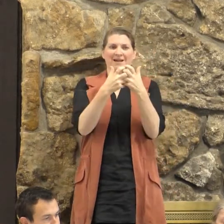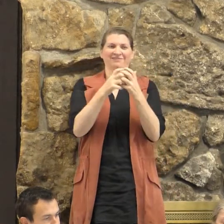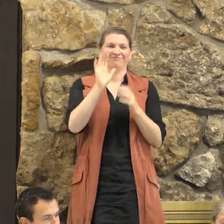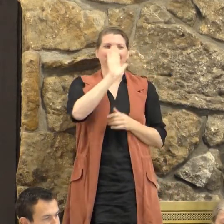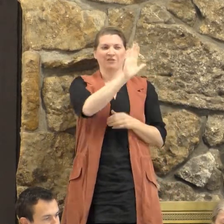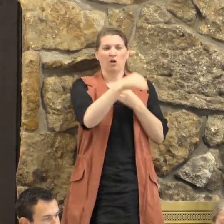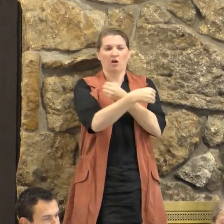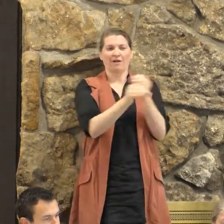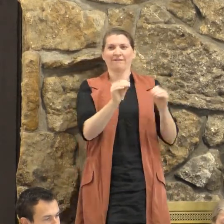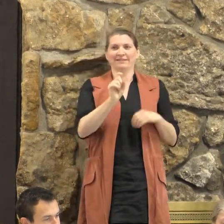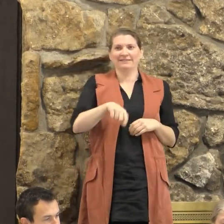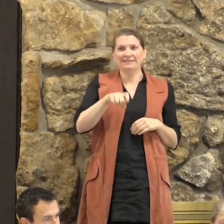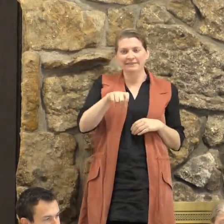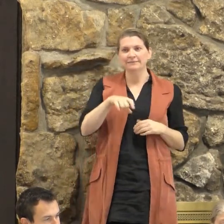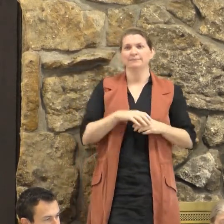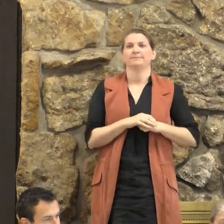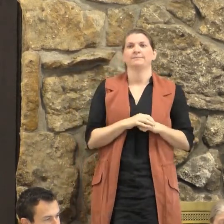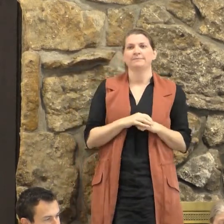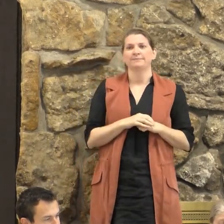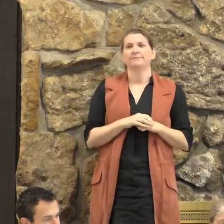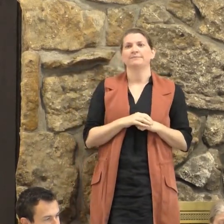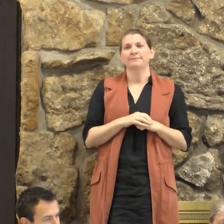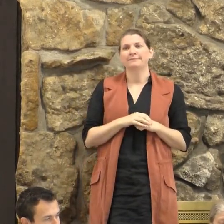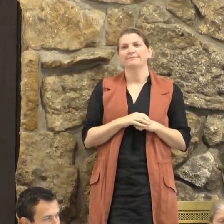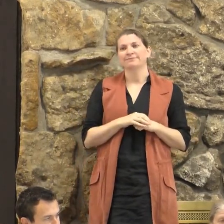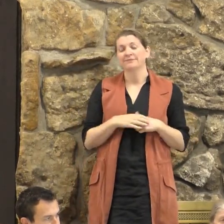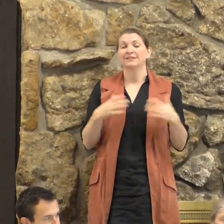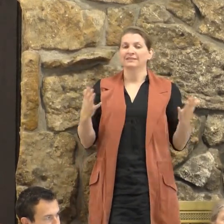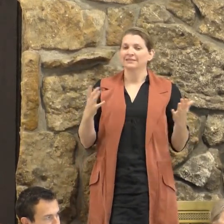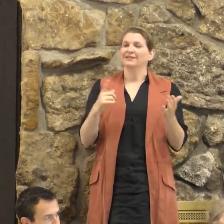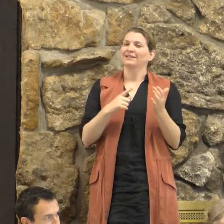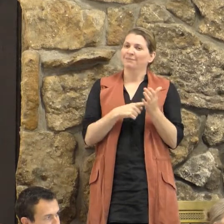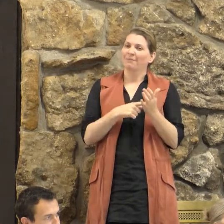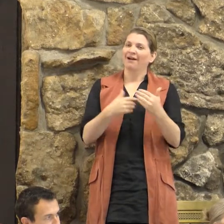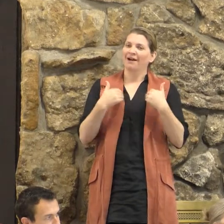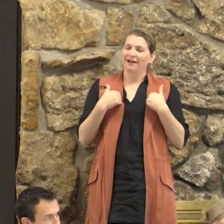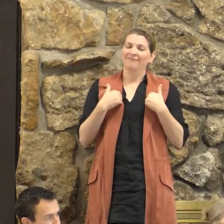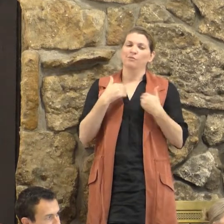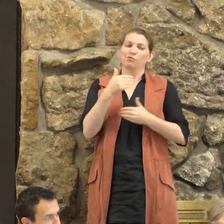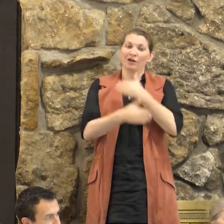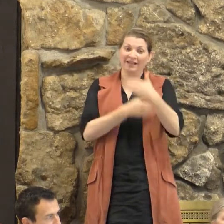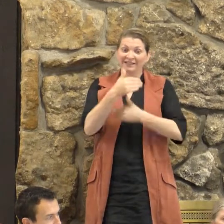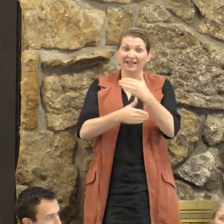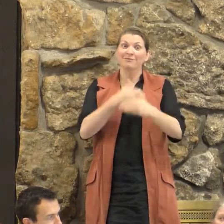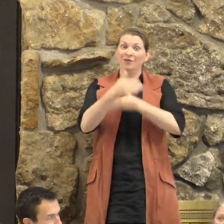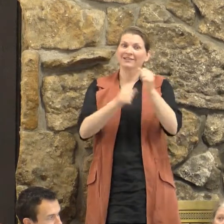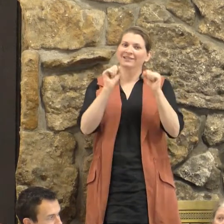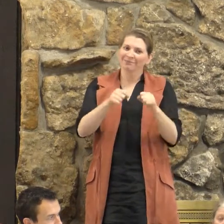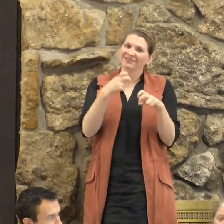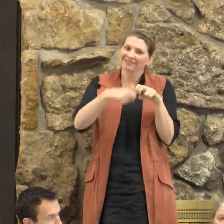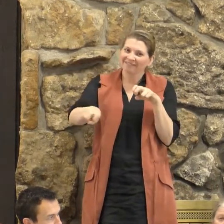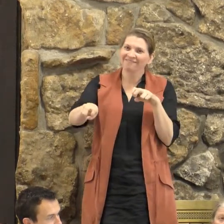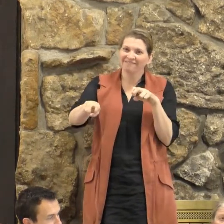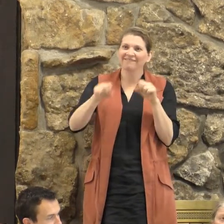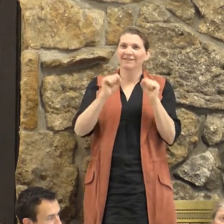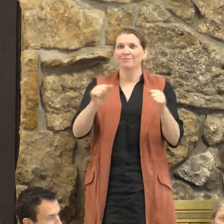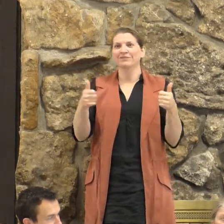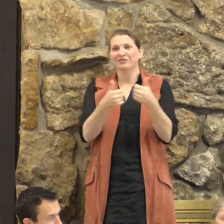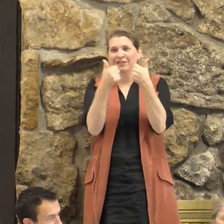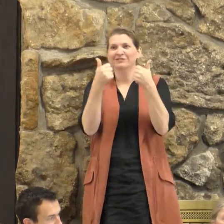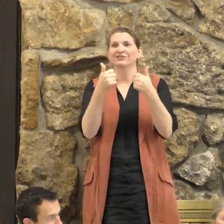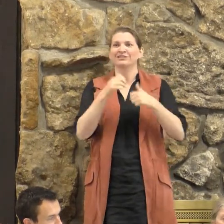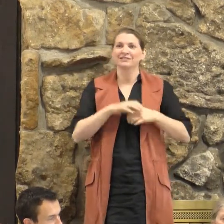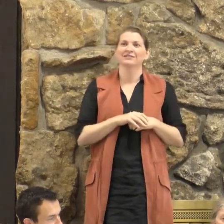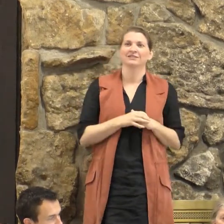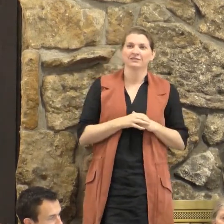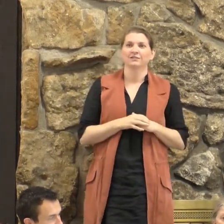sometimes, so you want to make sure that everyone's on the right schedule. So that's helpful. Often interpreters are so busy right now that